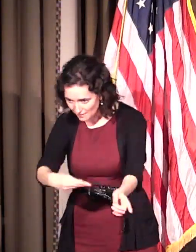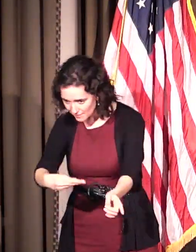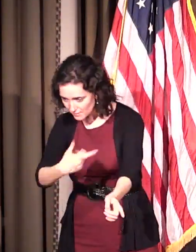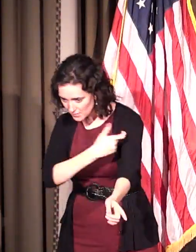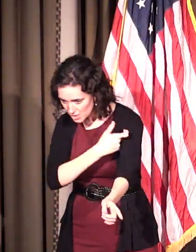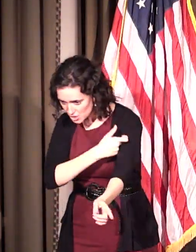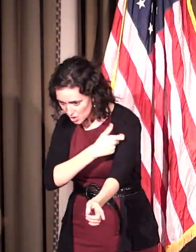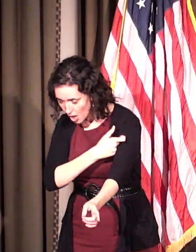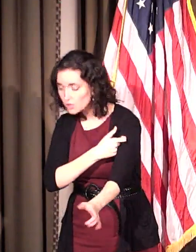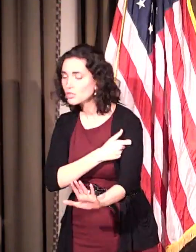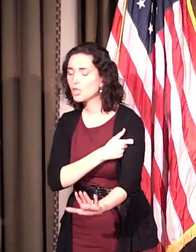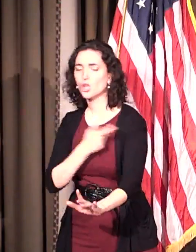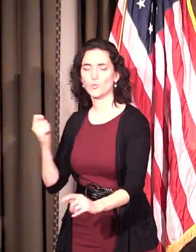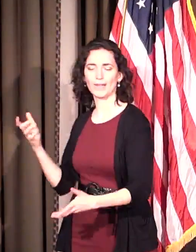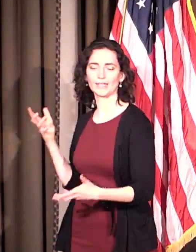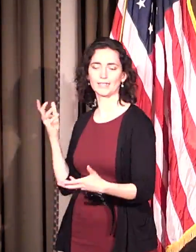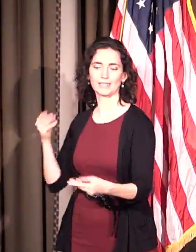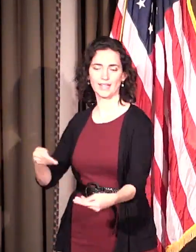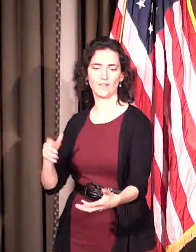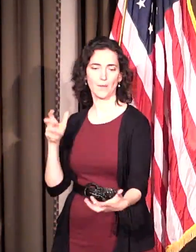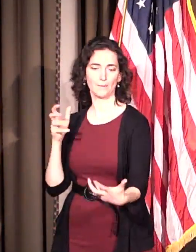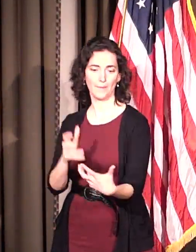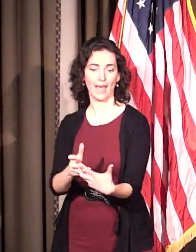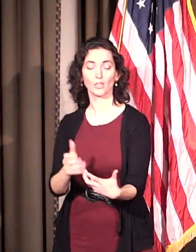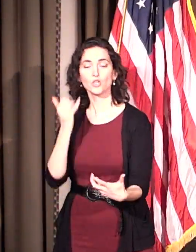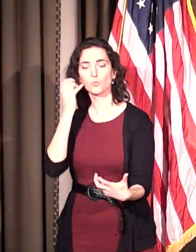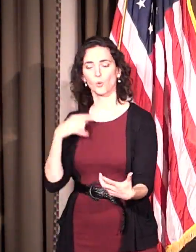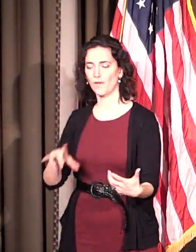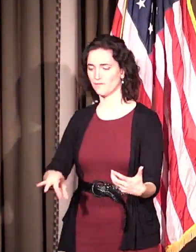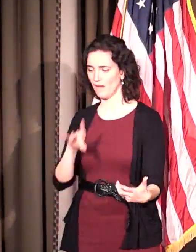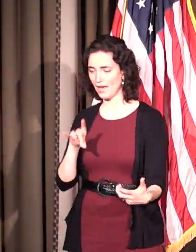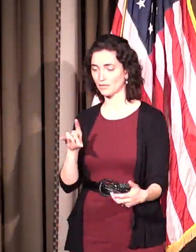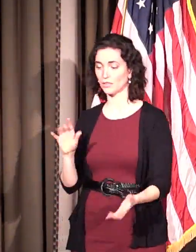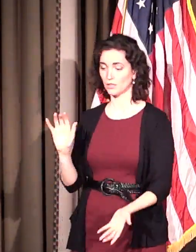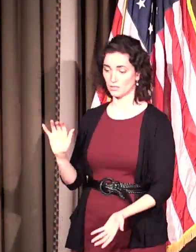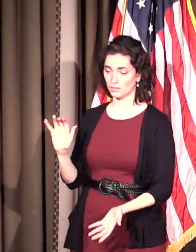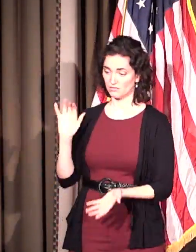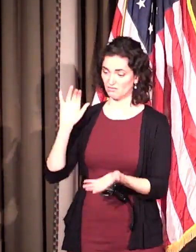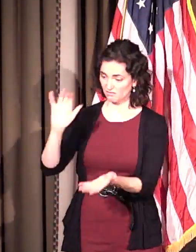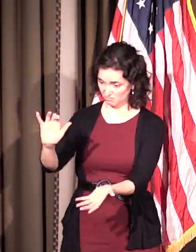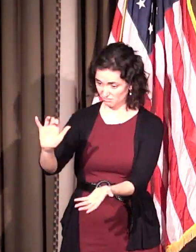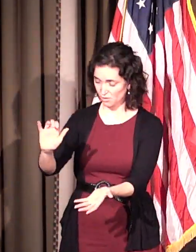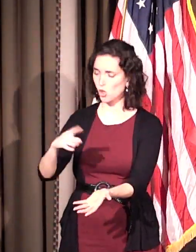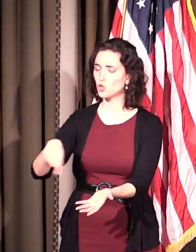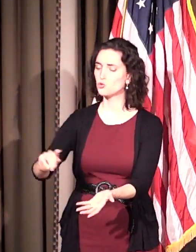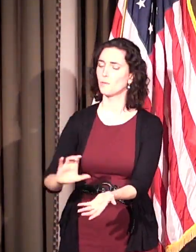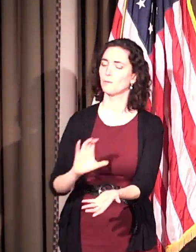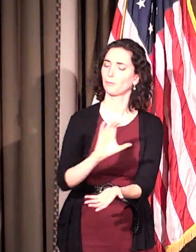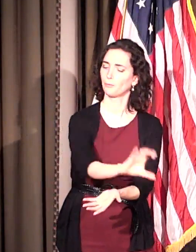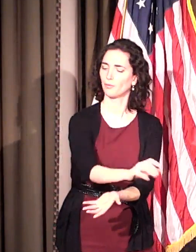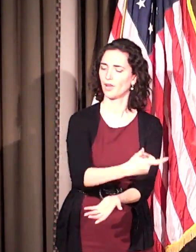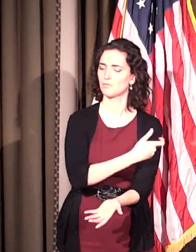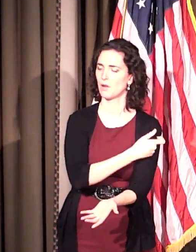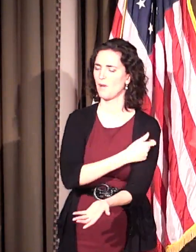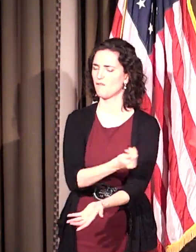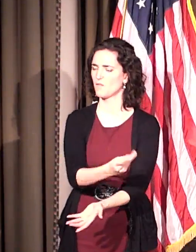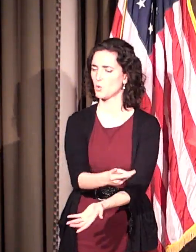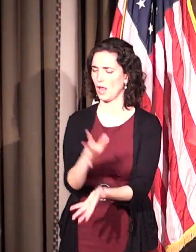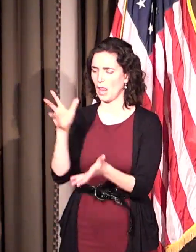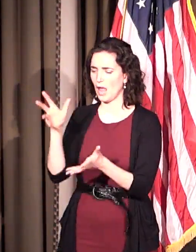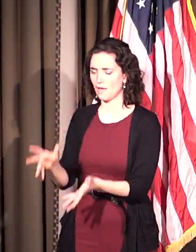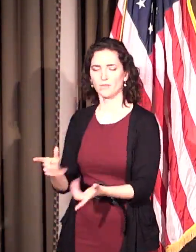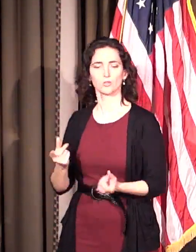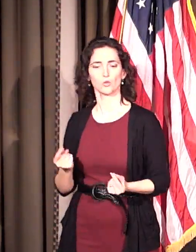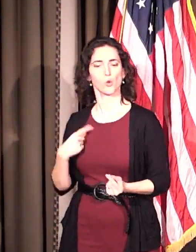we ever detect that they have been oversupplied and won't deliver those doses, we'll get them back. What's the total number of doses